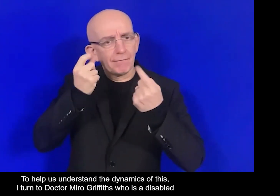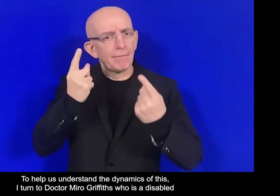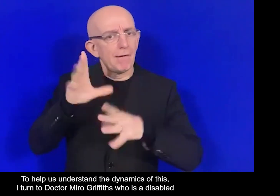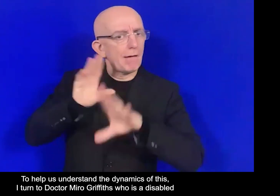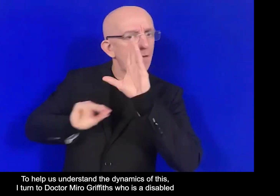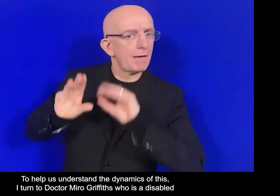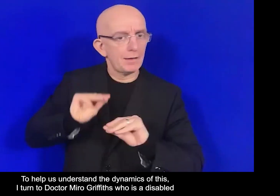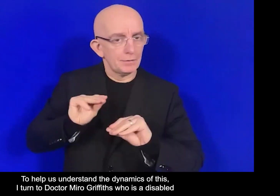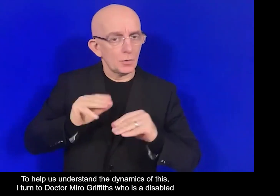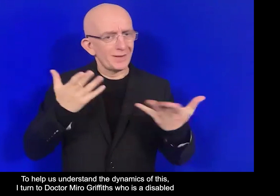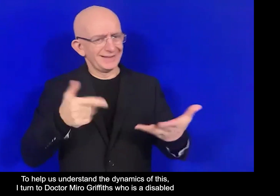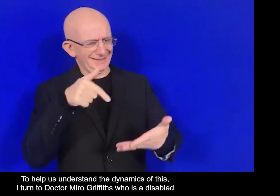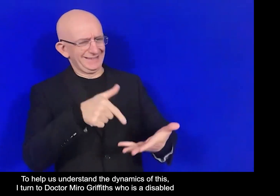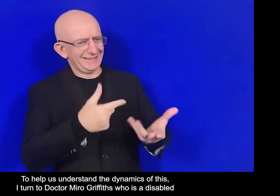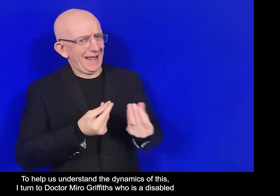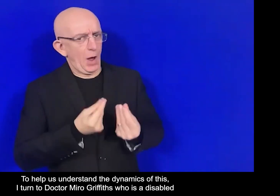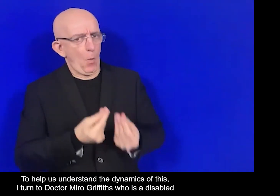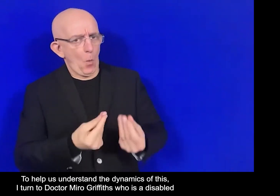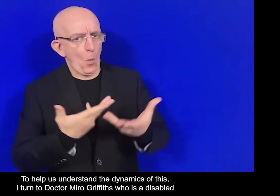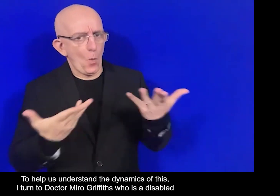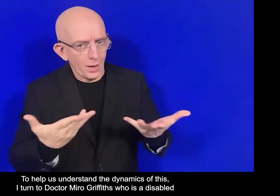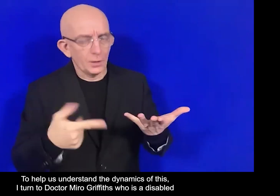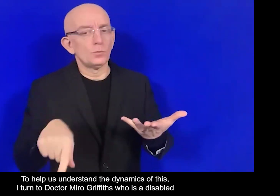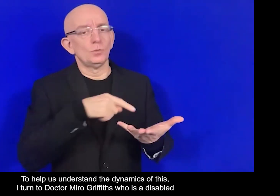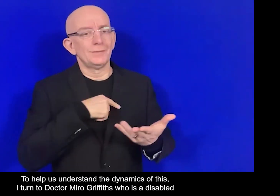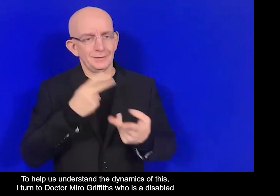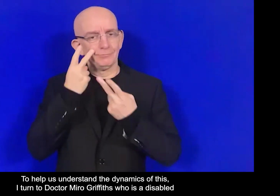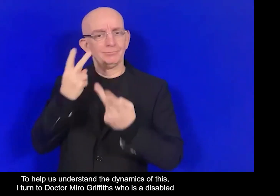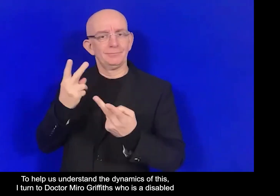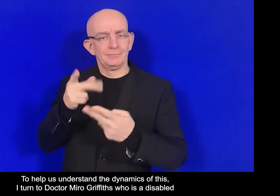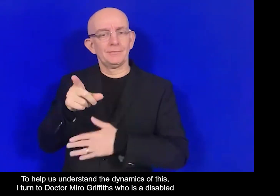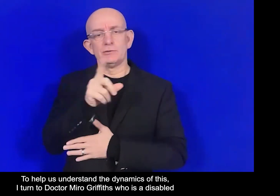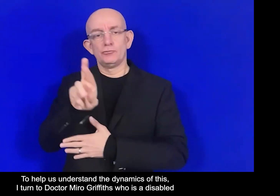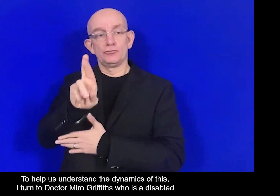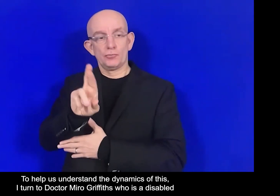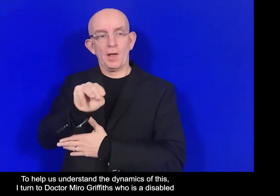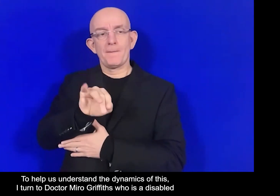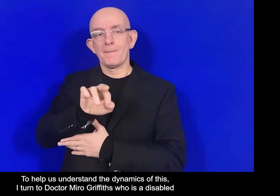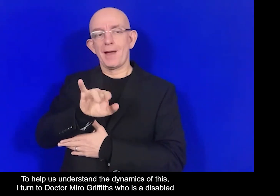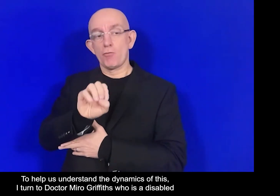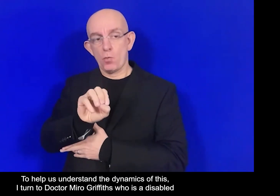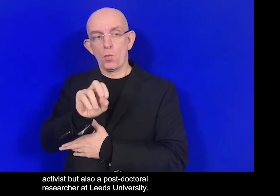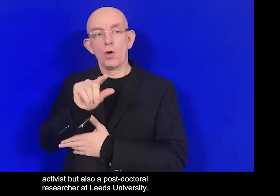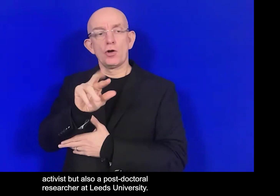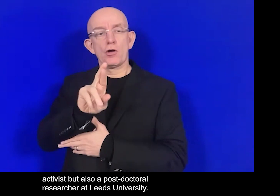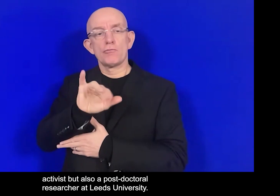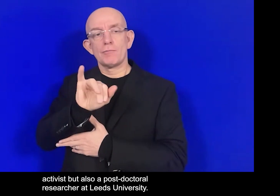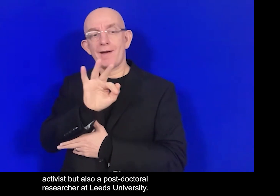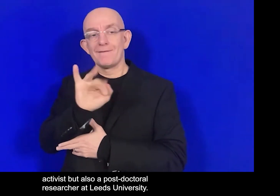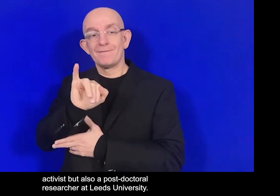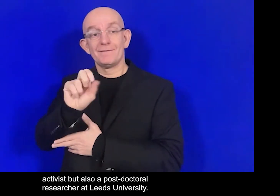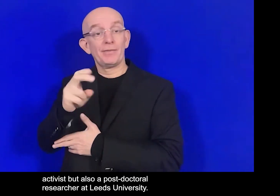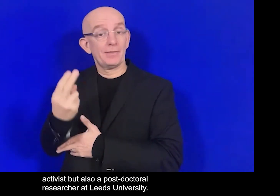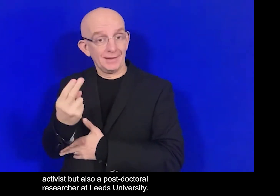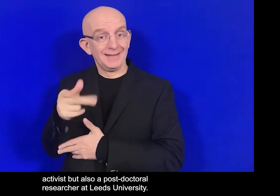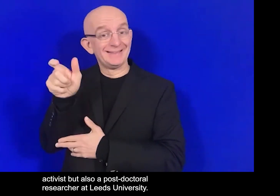To help us understand the dynamics of this, I'll turn to Dr. Miro Griffiths, who is a disabled activist, but also